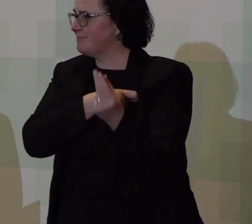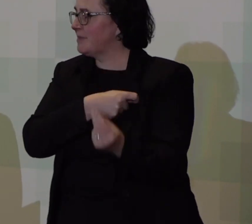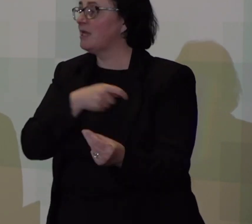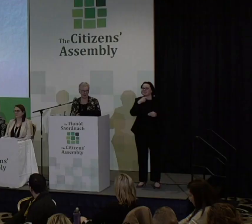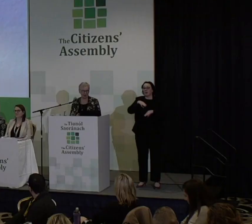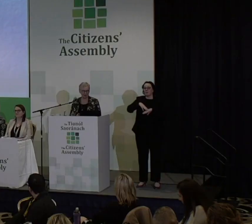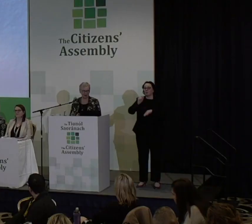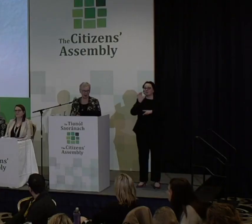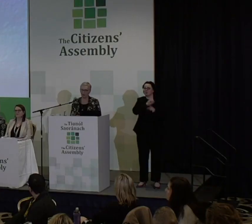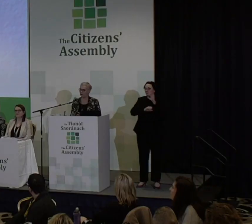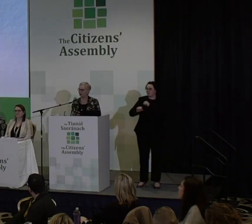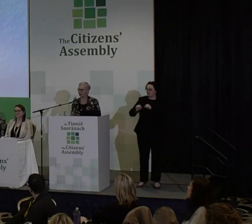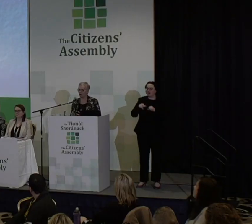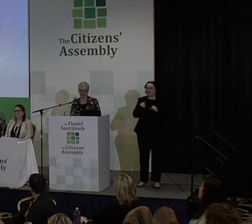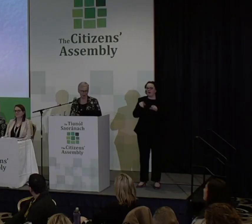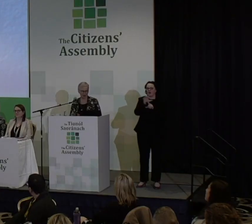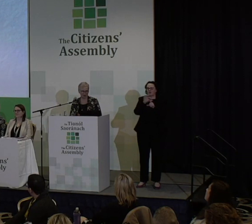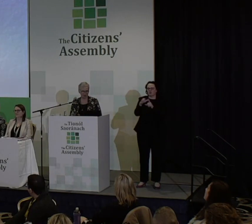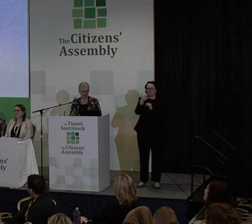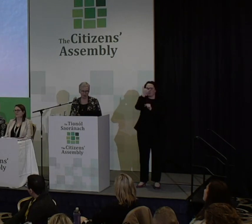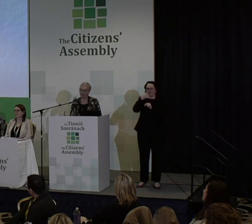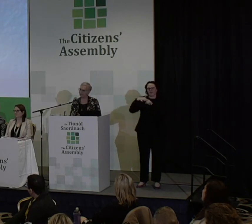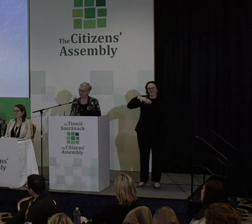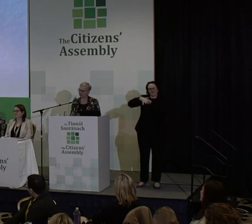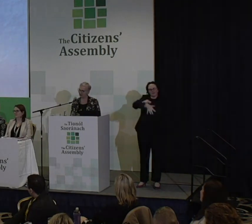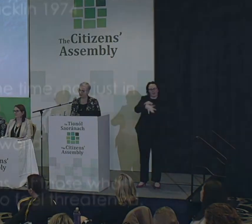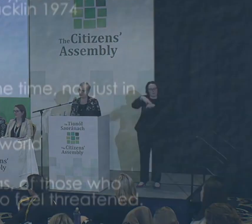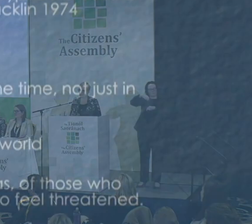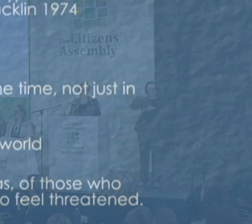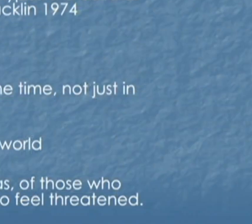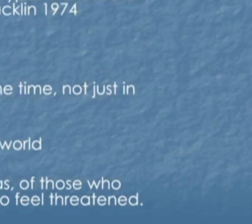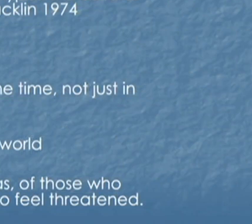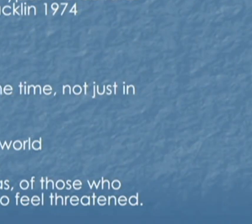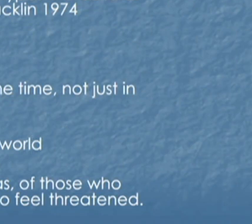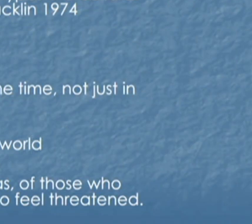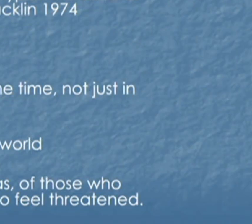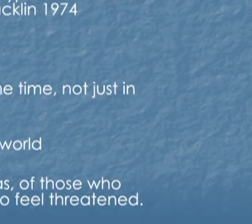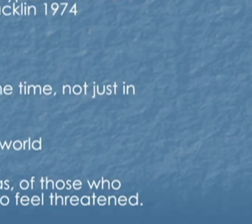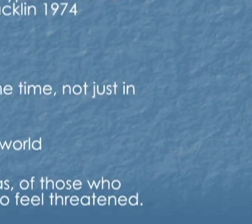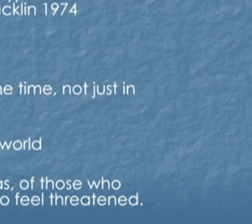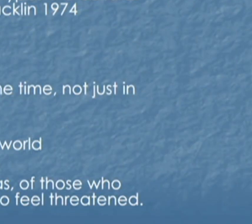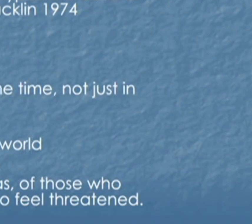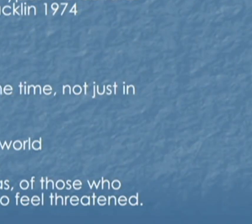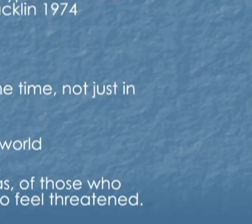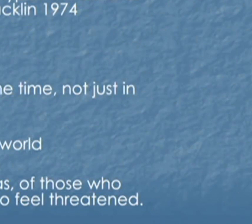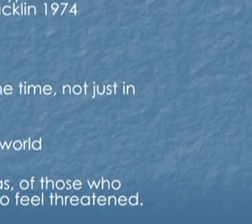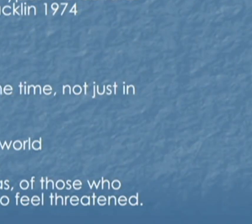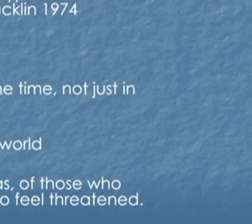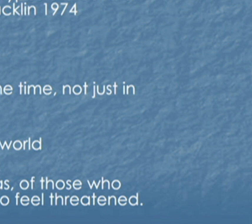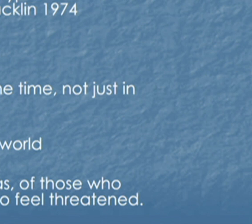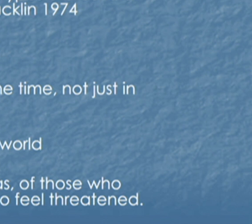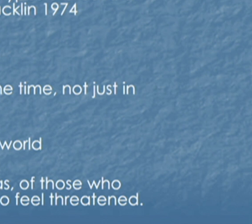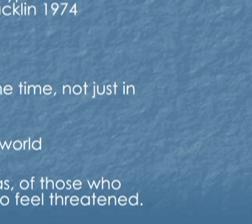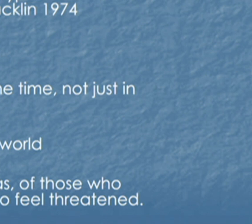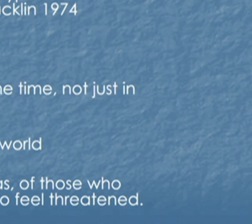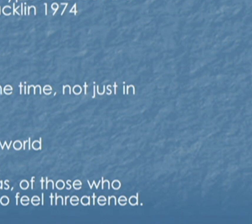role stereotypes are cultural myths. But they persist, and that's the interesting question. Why do they persist? In fact, we